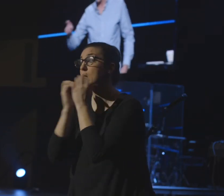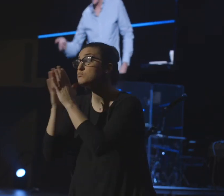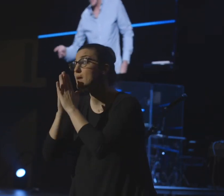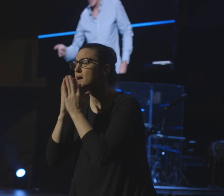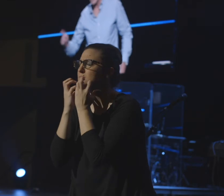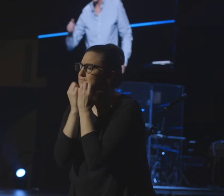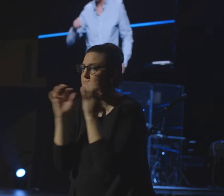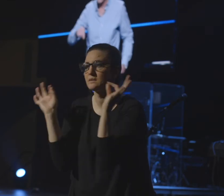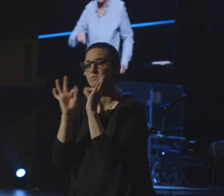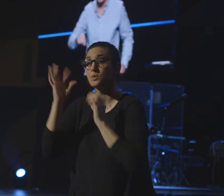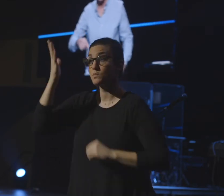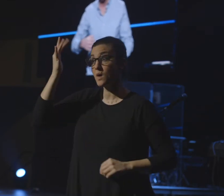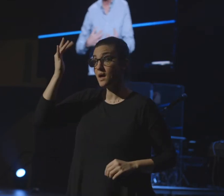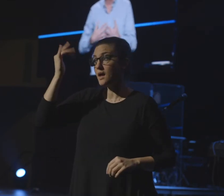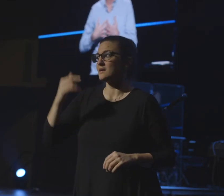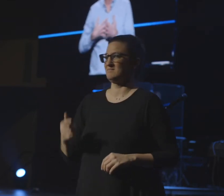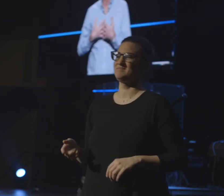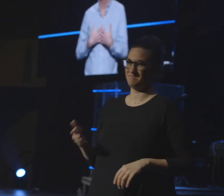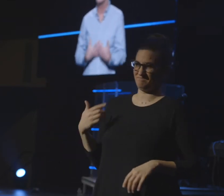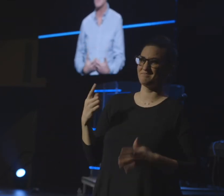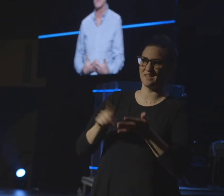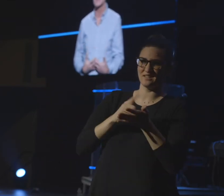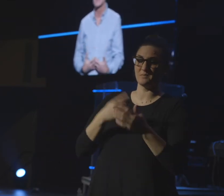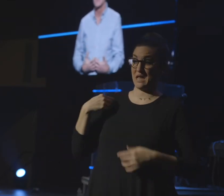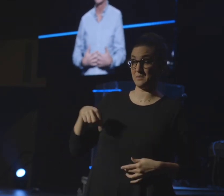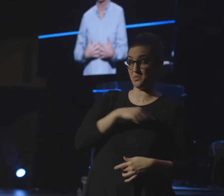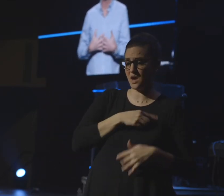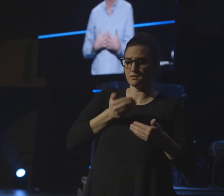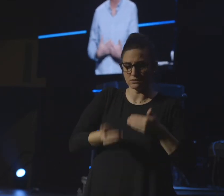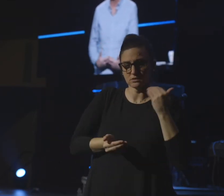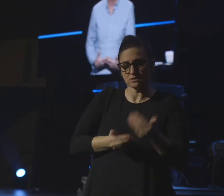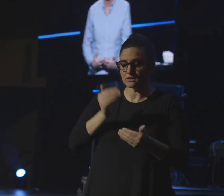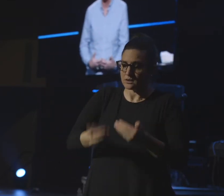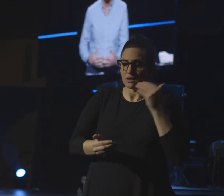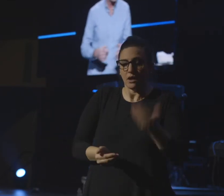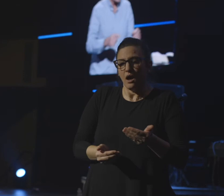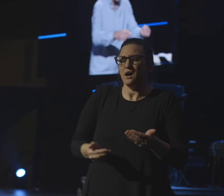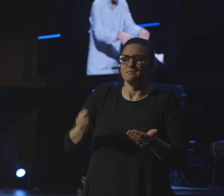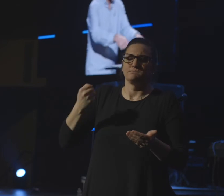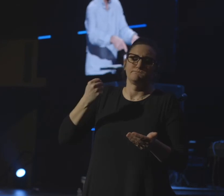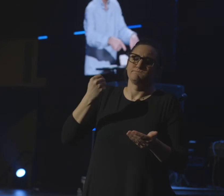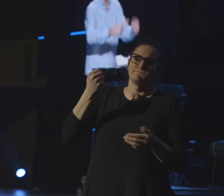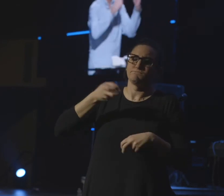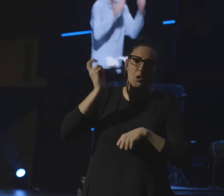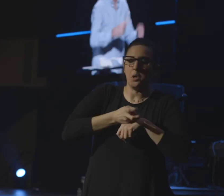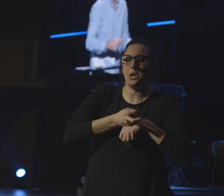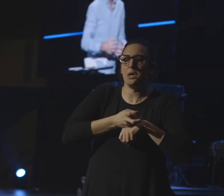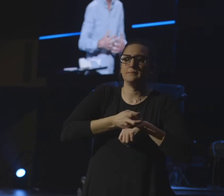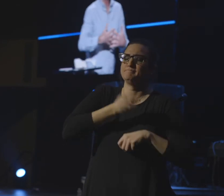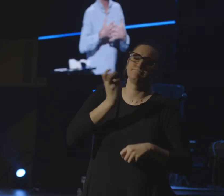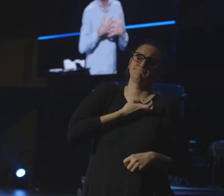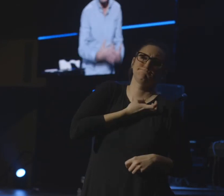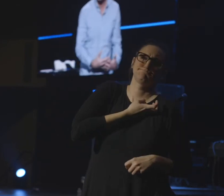as a course of our lives or in times of our lives, we become so faithless, so unbelieving. The idols of our heart are bigger than